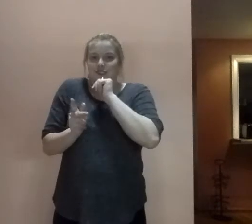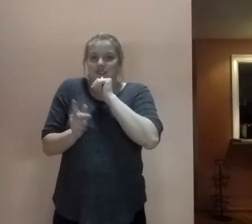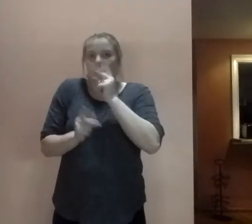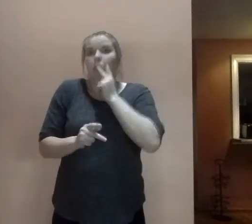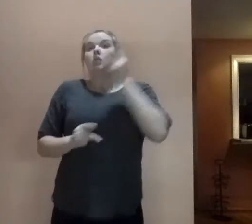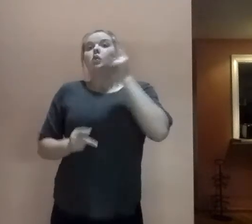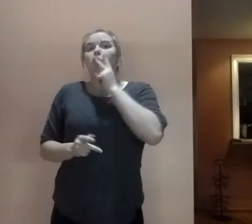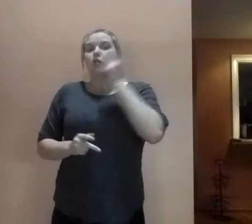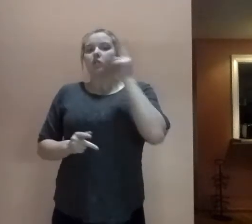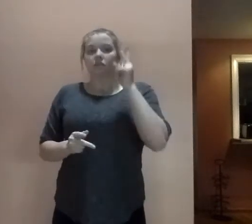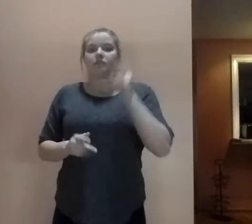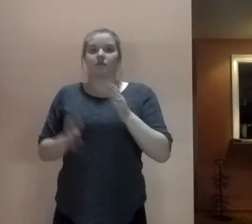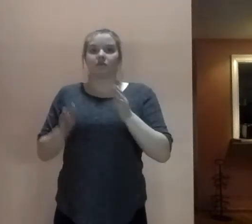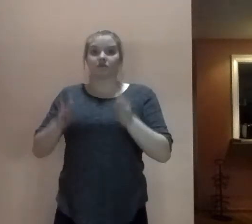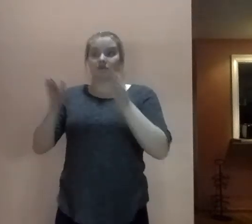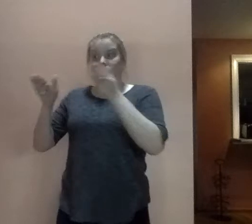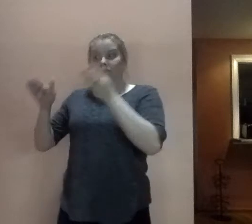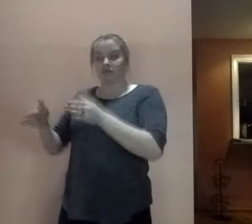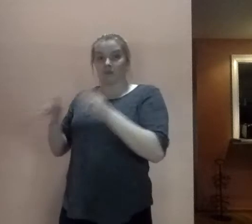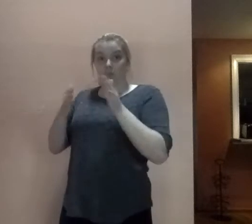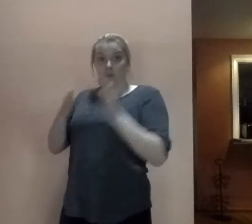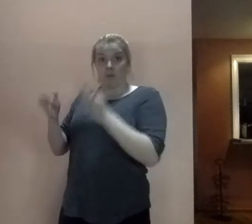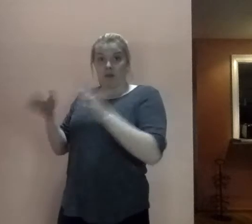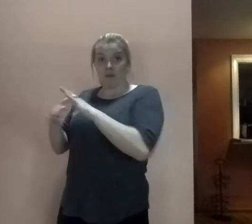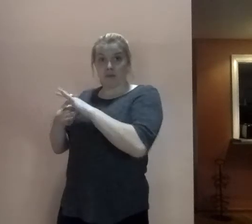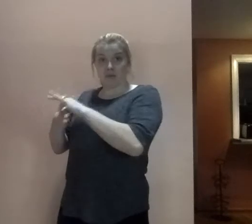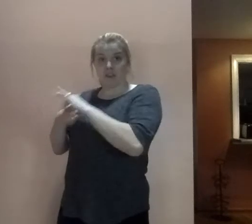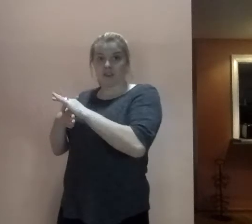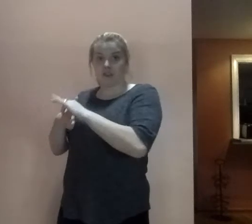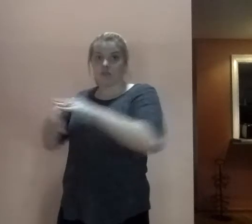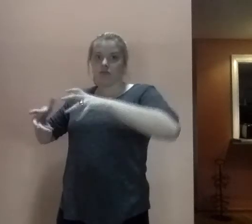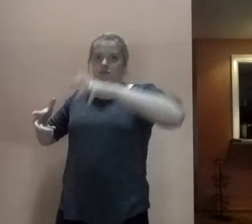contribution to heart disease is huge, and it is pervasive. All this expensive imaging,